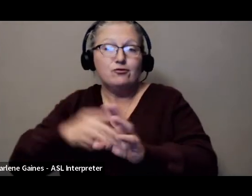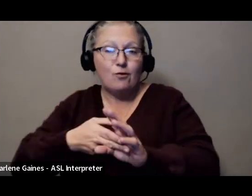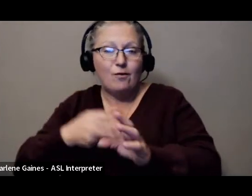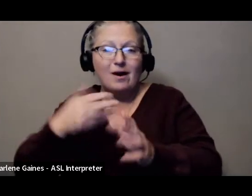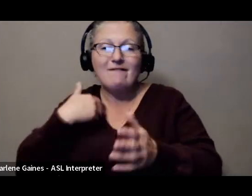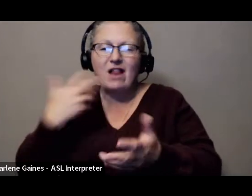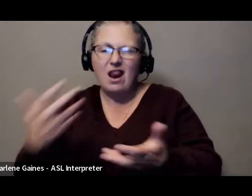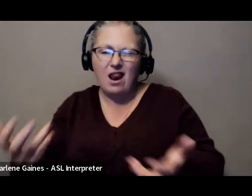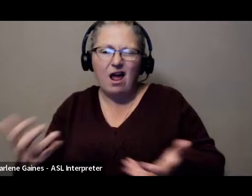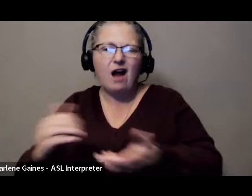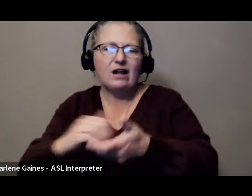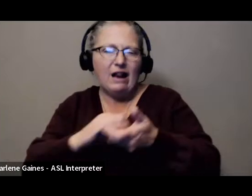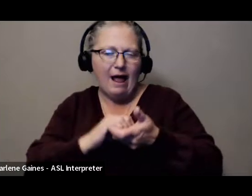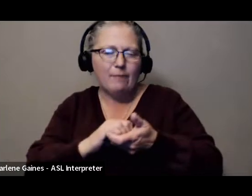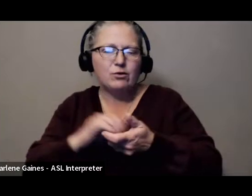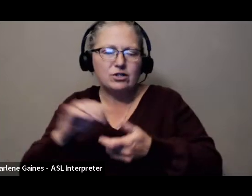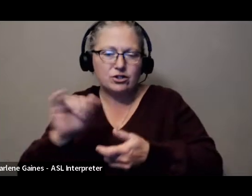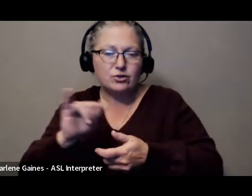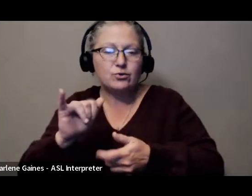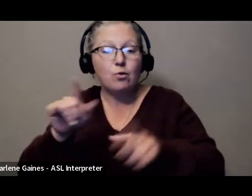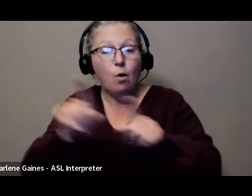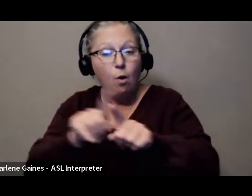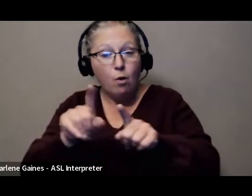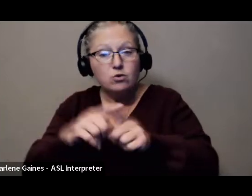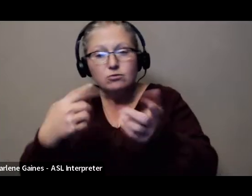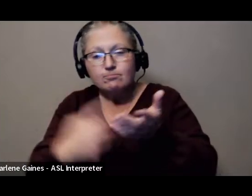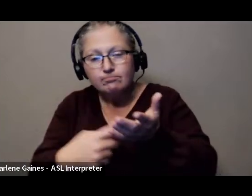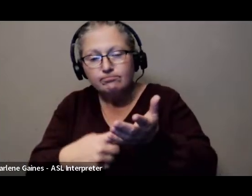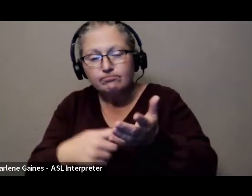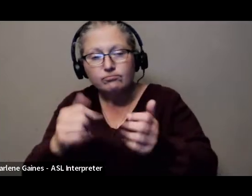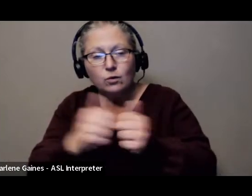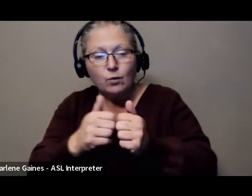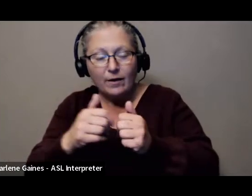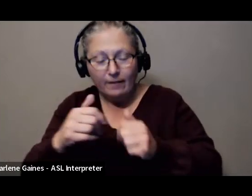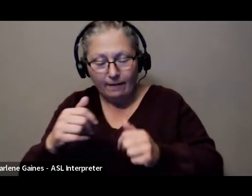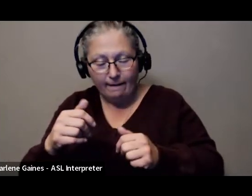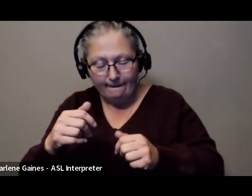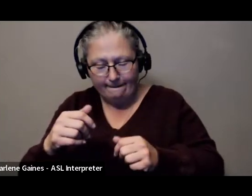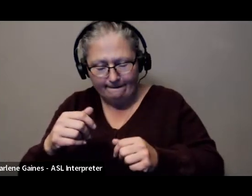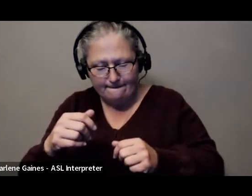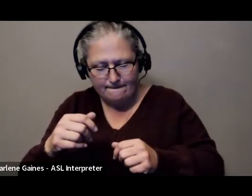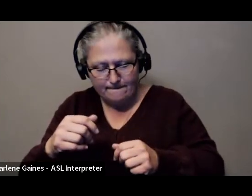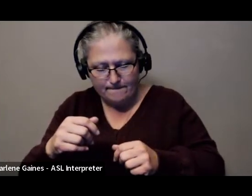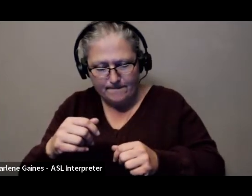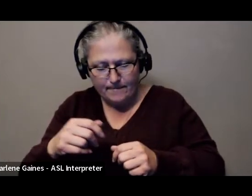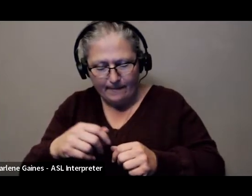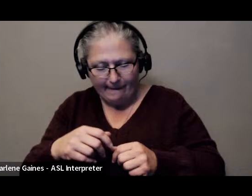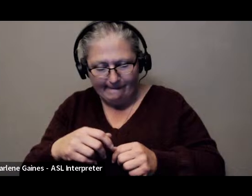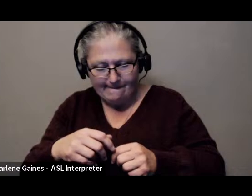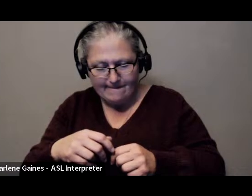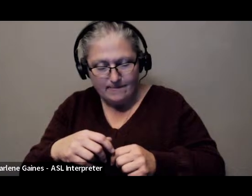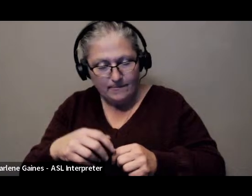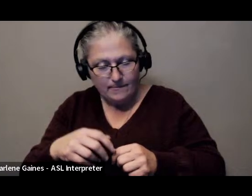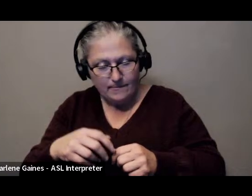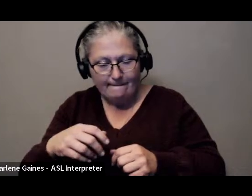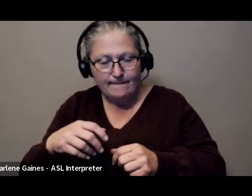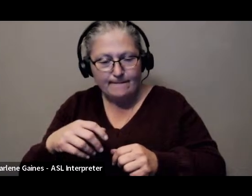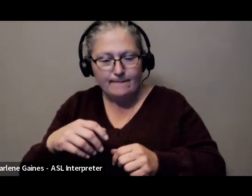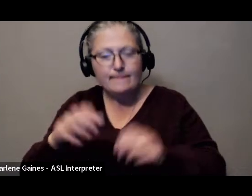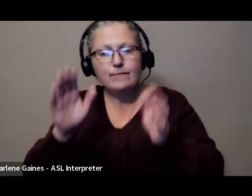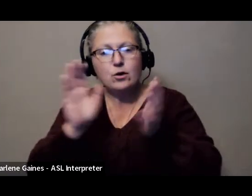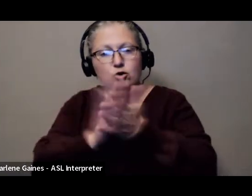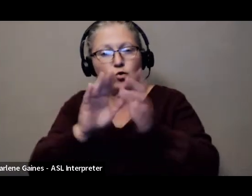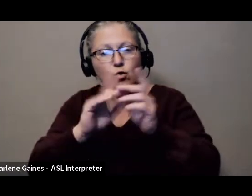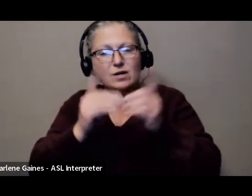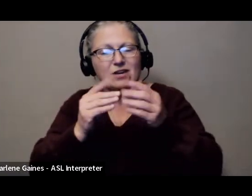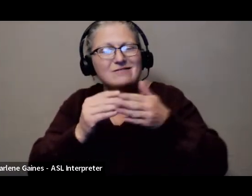of collaboration there. Also starting to talk to some neighboring school districts around visits for